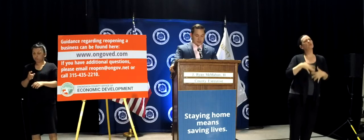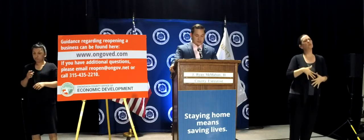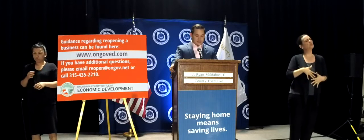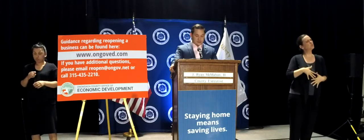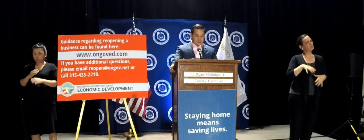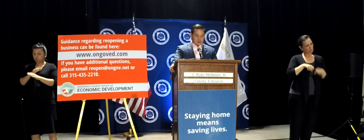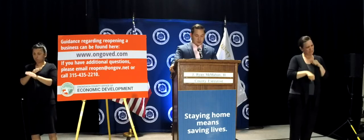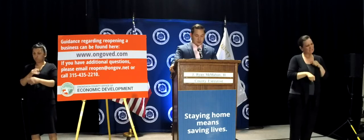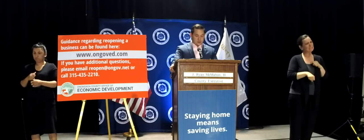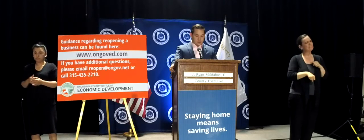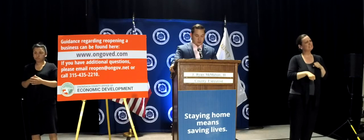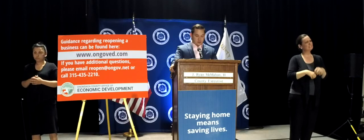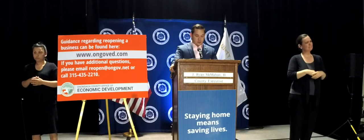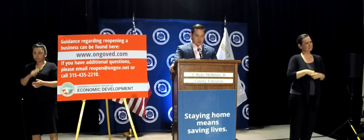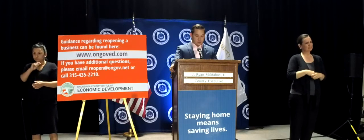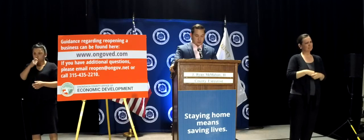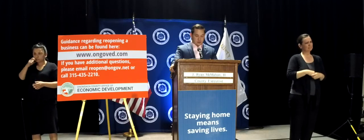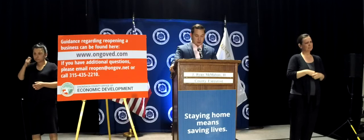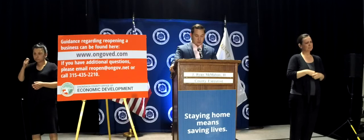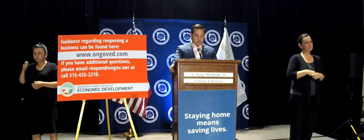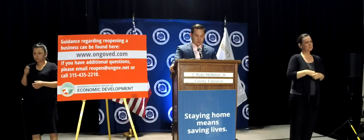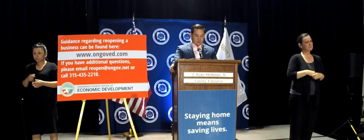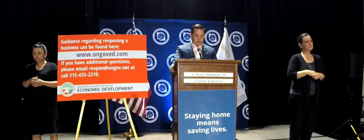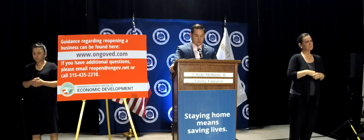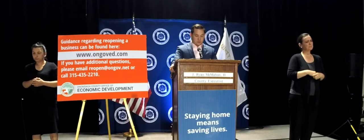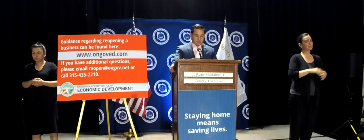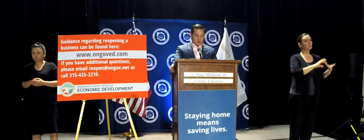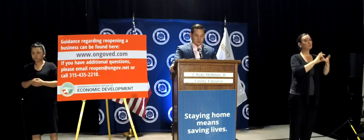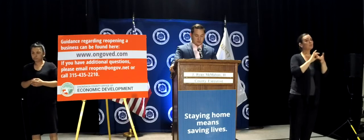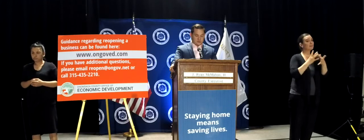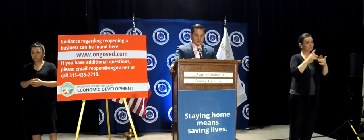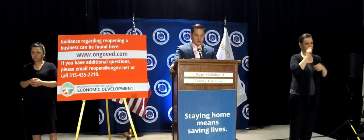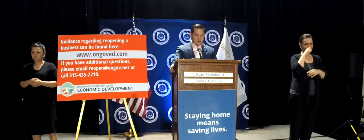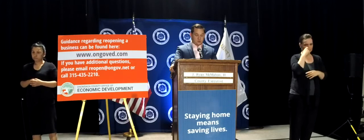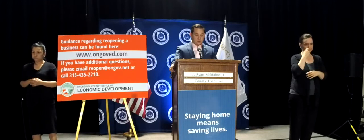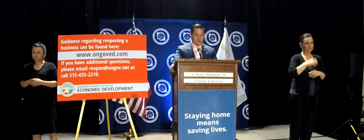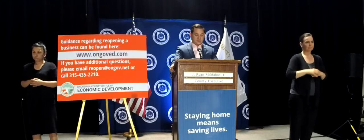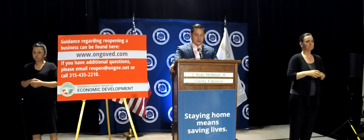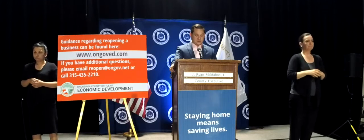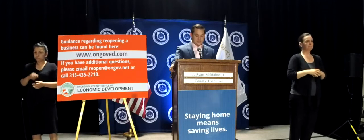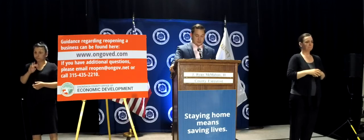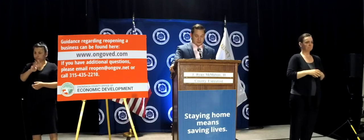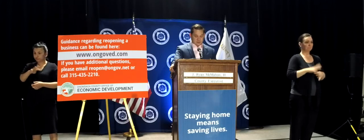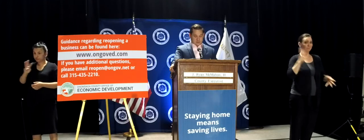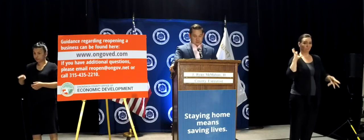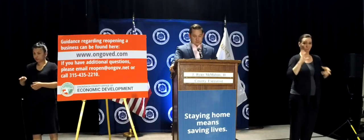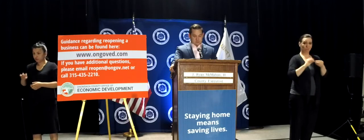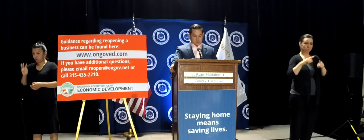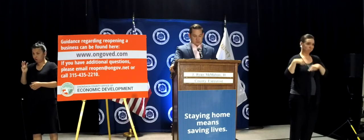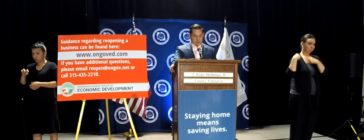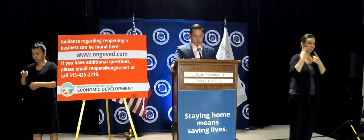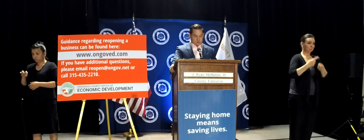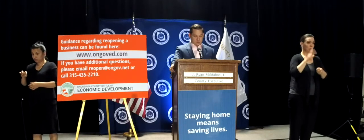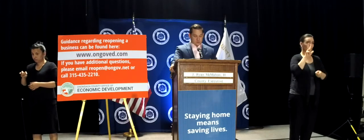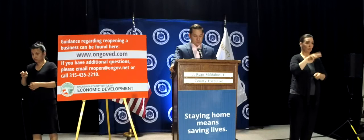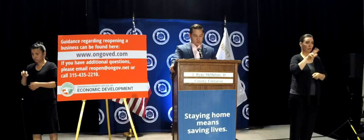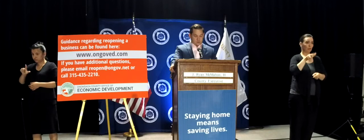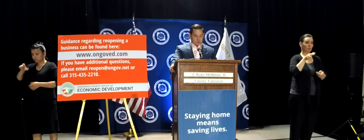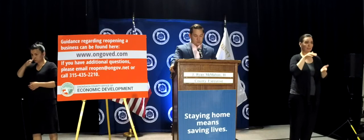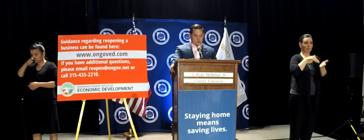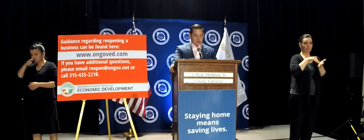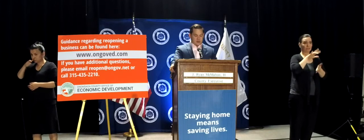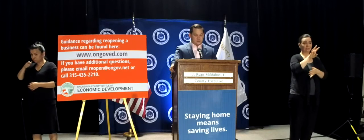Related to testing, there now have been 33,720 tests administered,